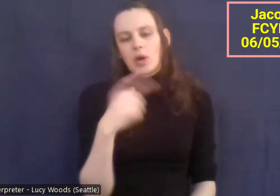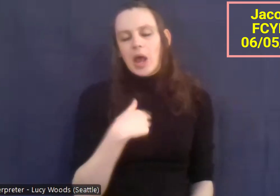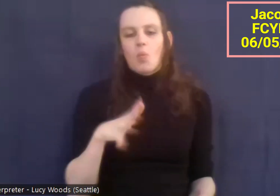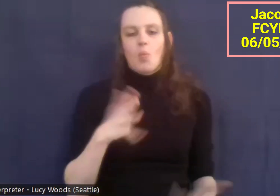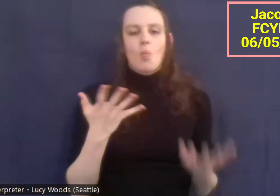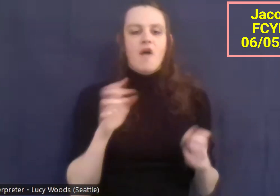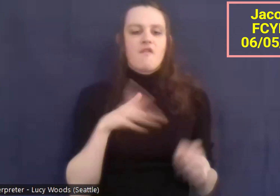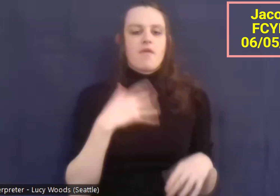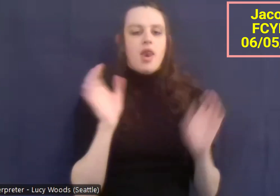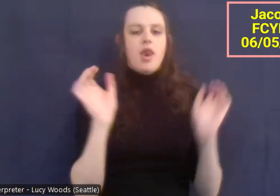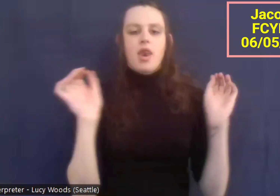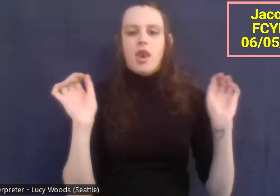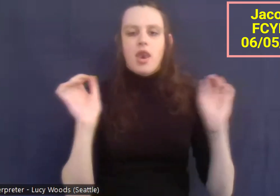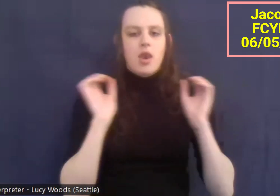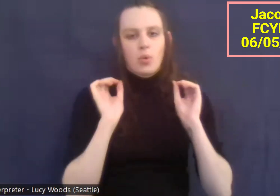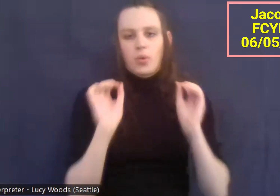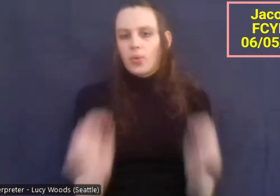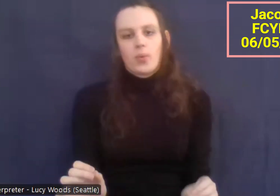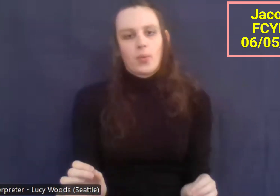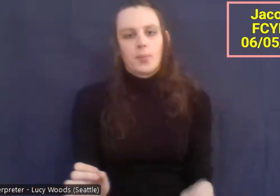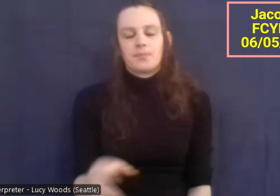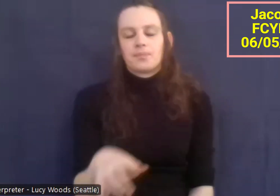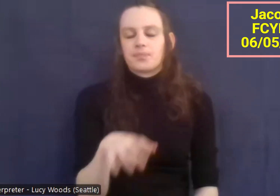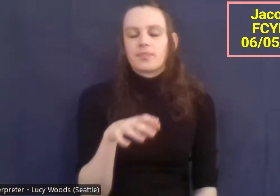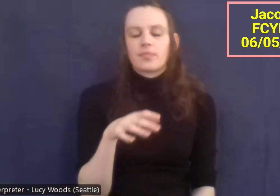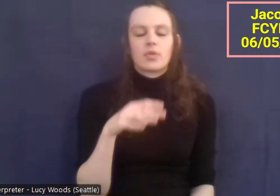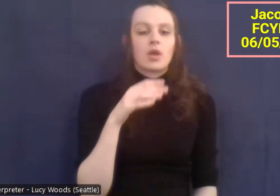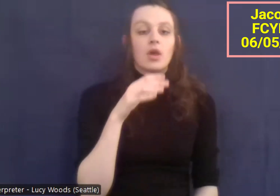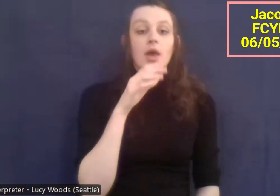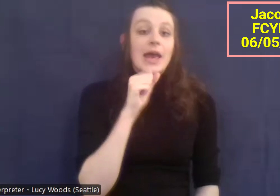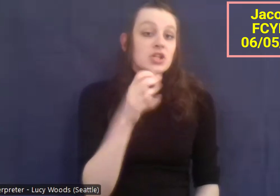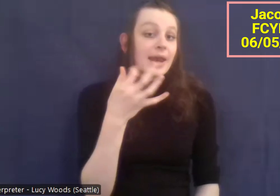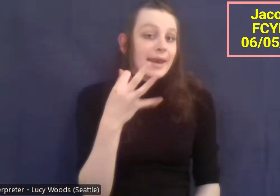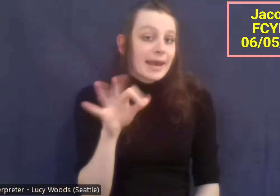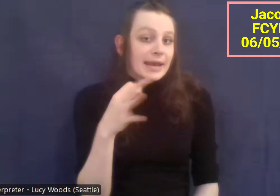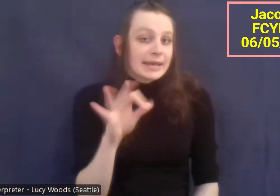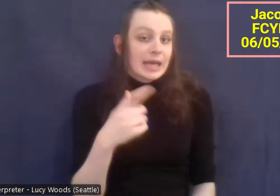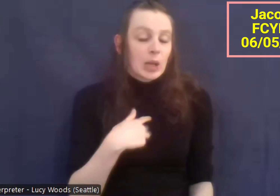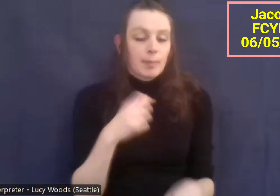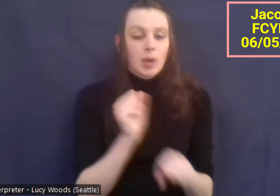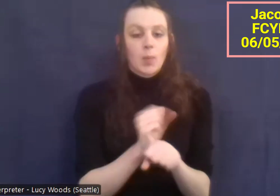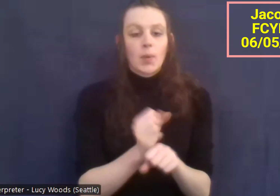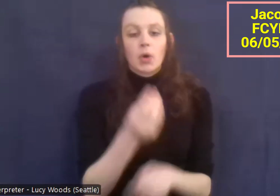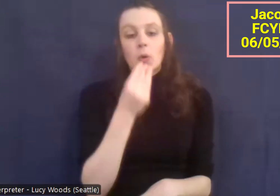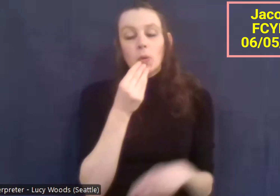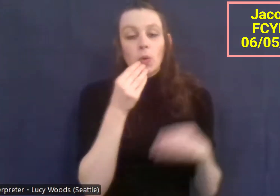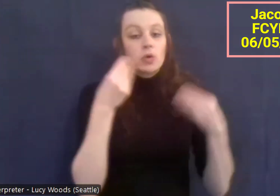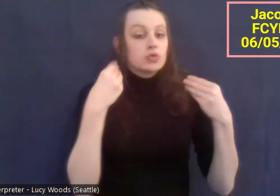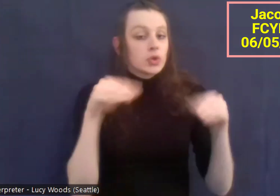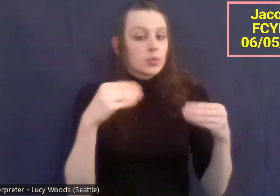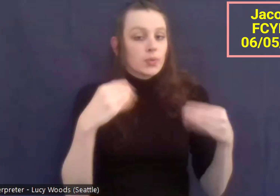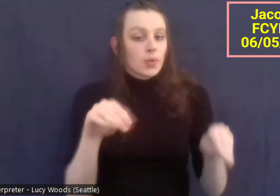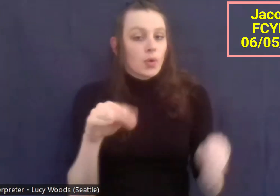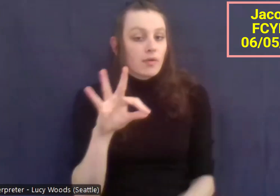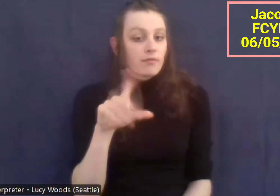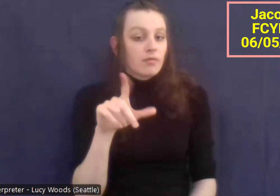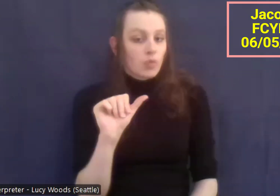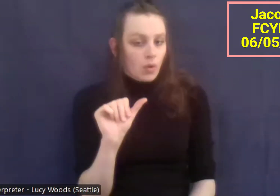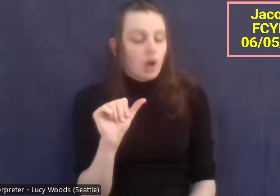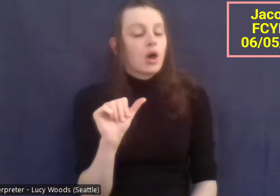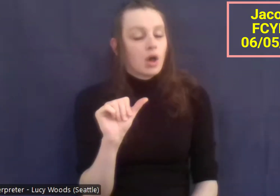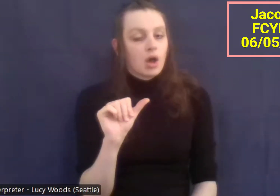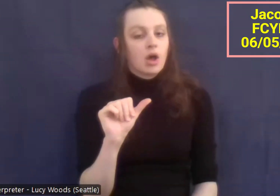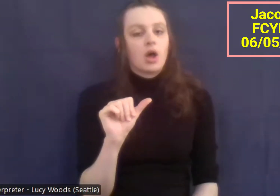quite a bit, when I was 19, I was working at a grocery store called Publix in Gainesville, Florida. And long story